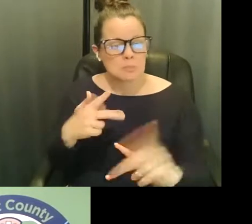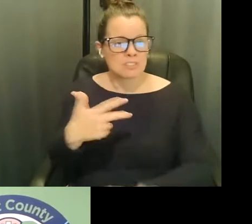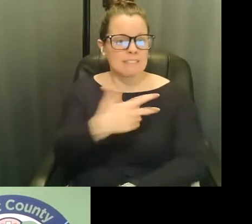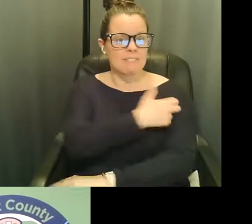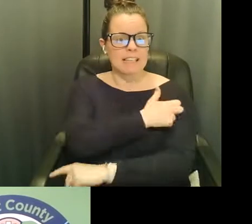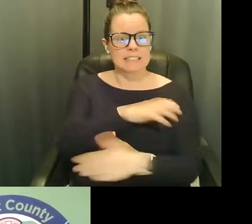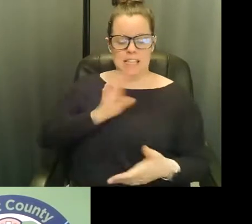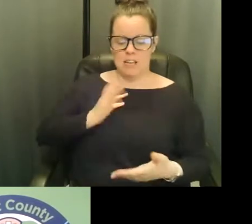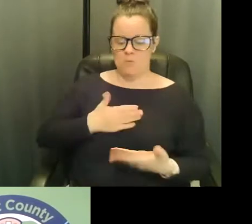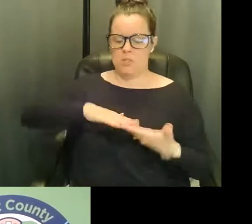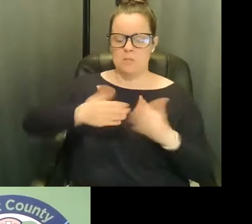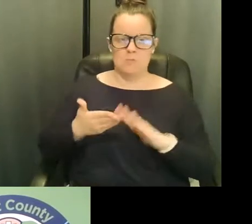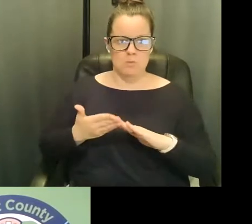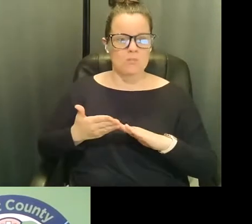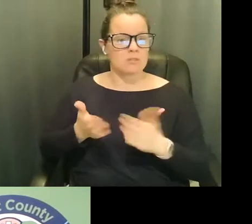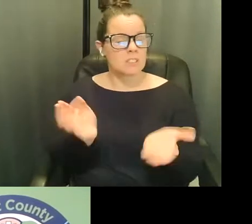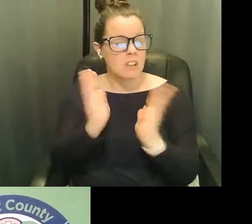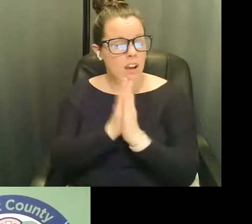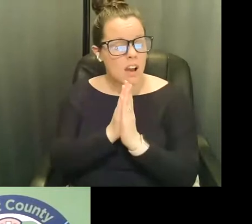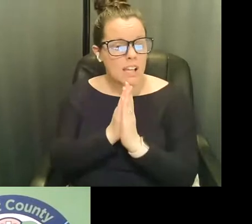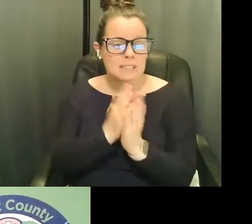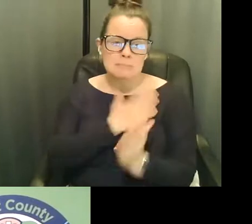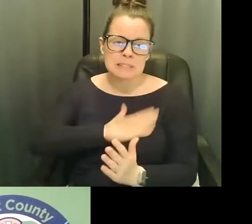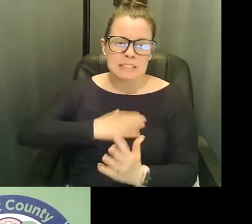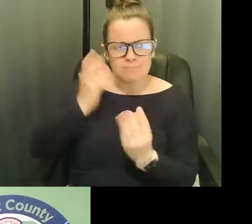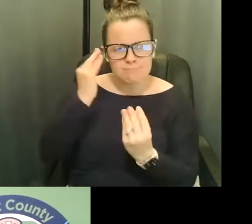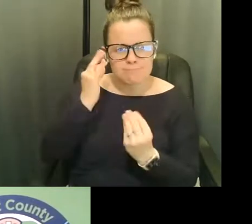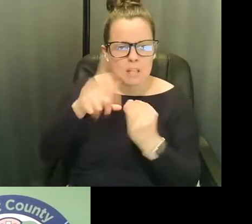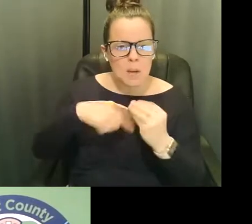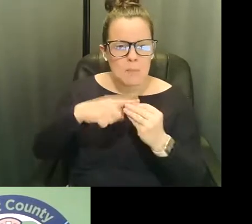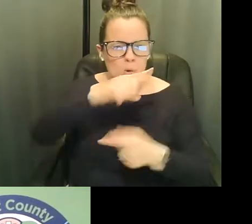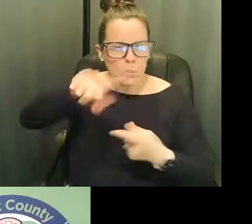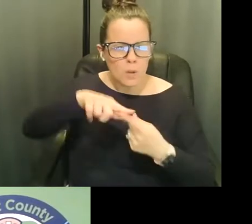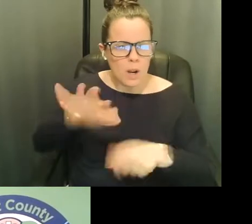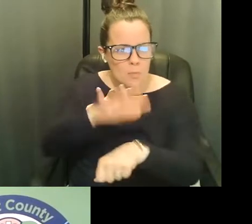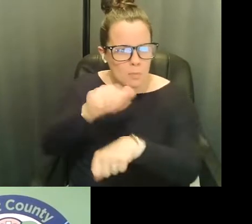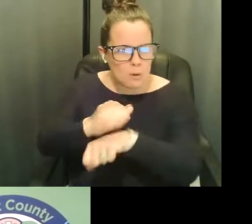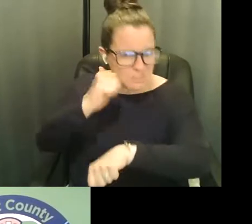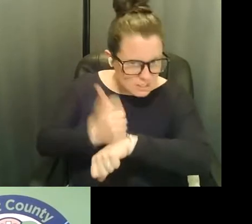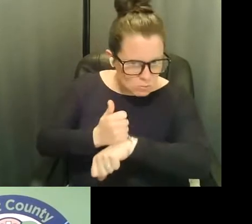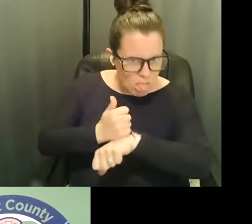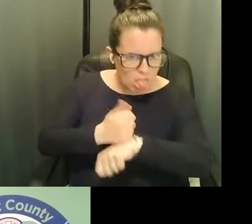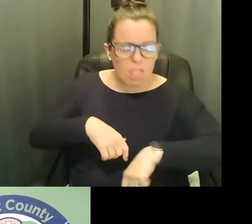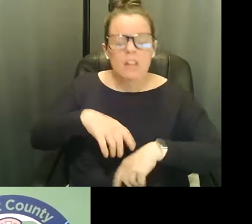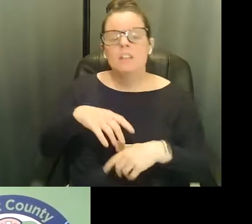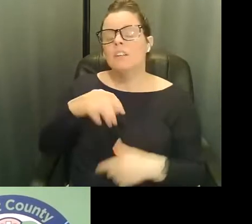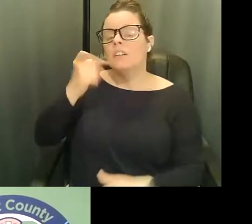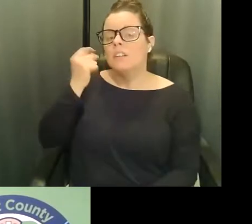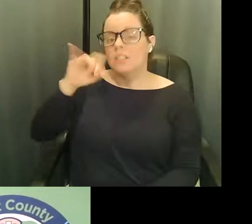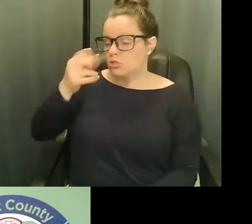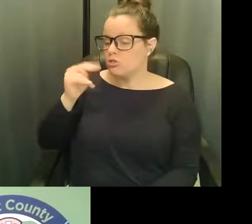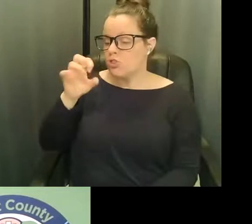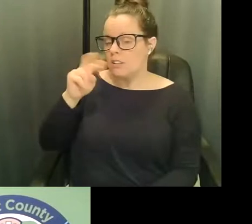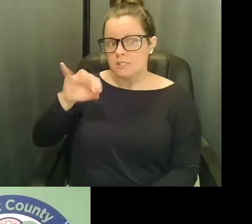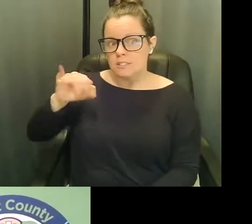in our community, we ask that they be thoughtful as they schedule their appointments. Because the Johnson & Johnson vaccine has